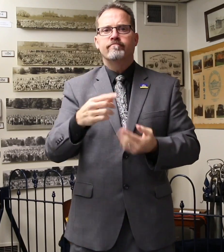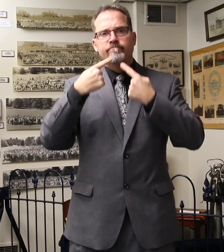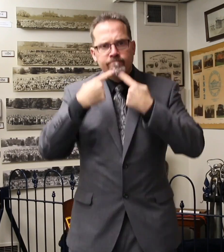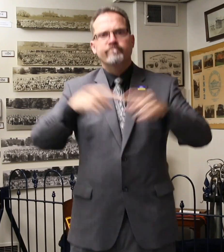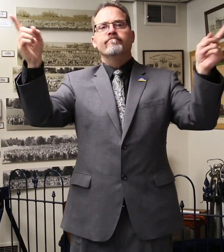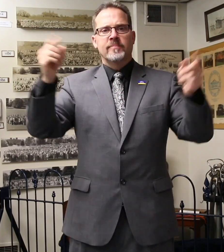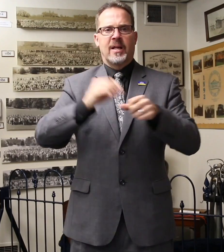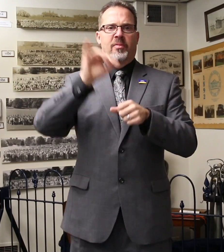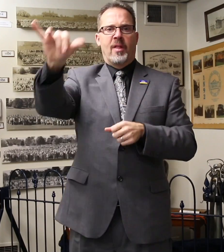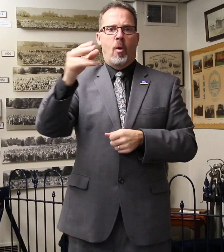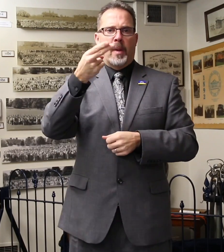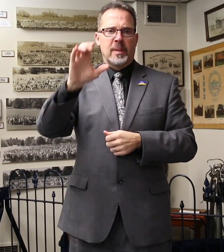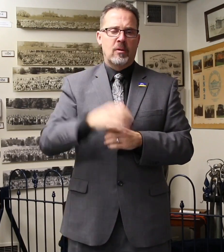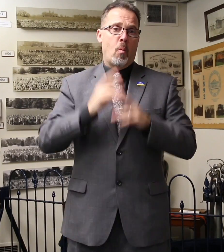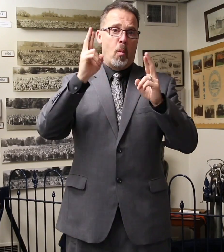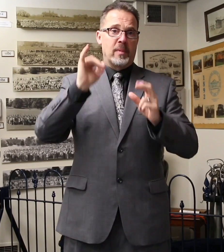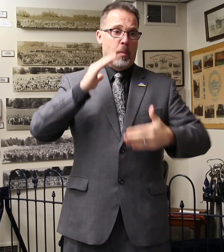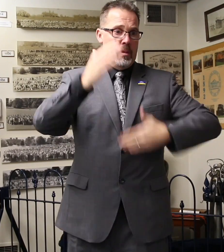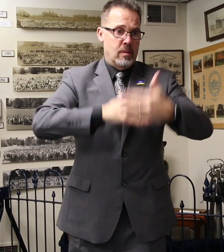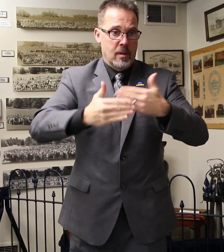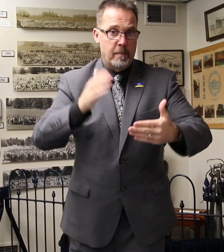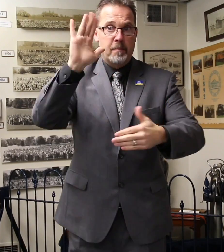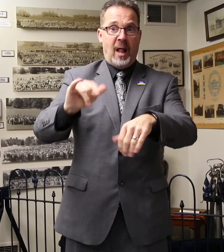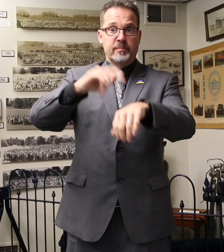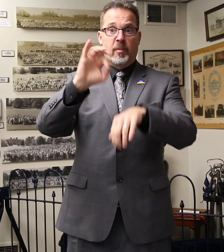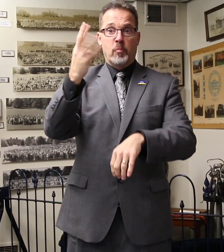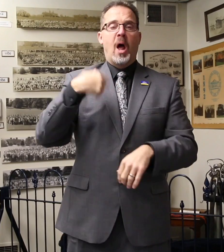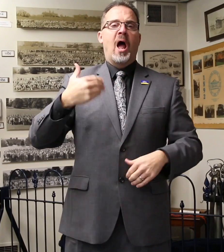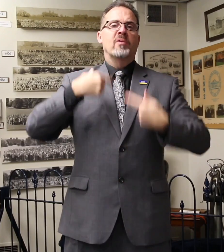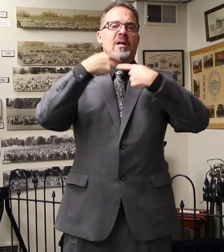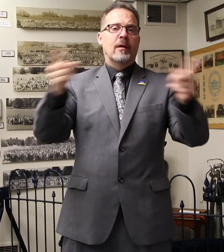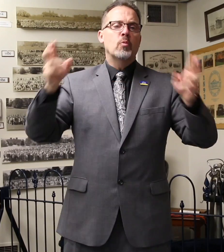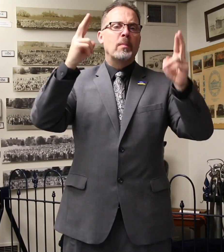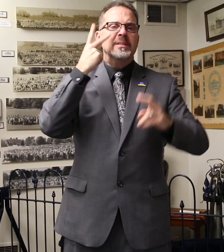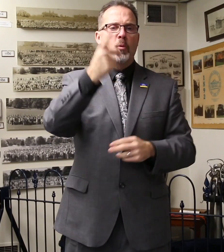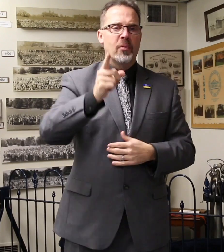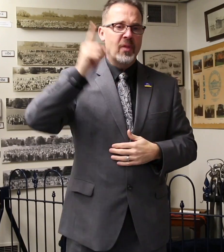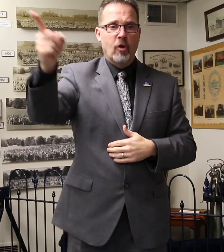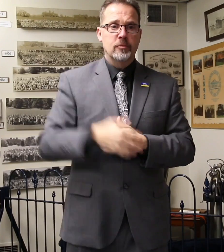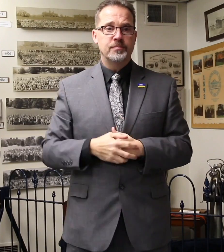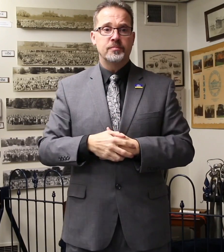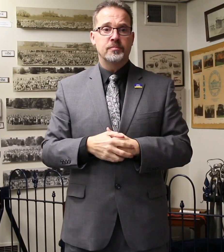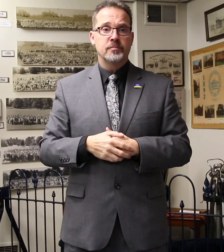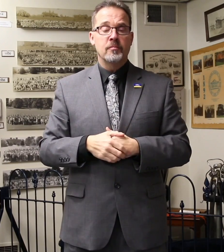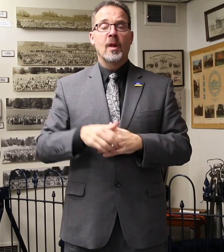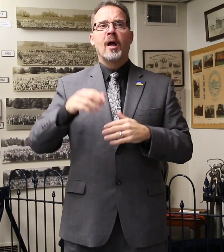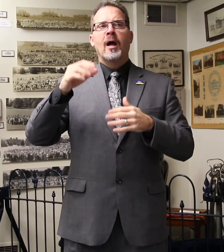have a very special announcement to share with everyone at homecoming. So as that is in the works, I don't have it to announce yet, but look forward to